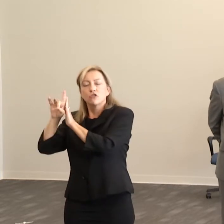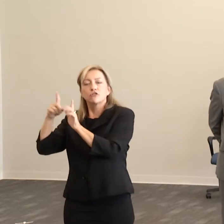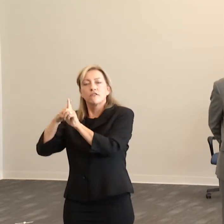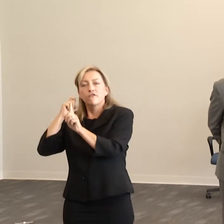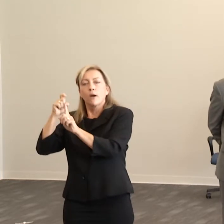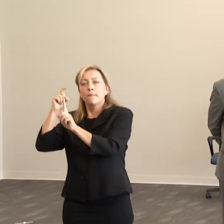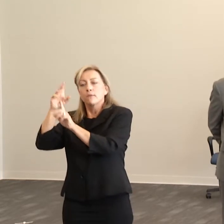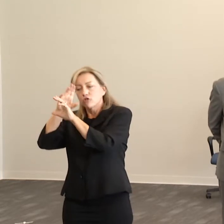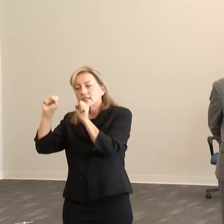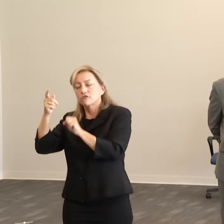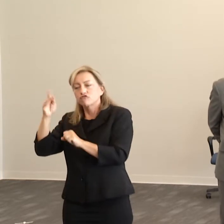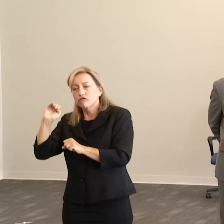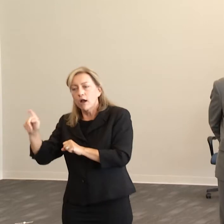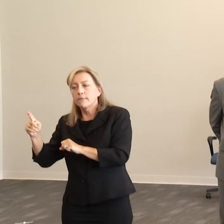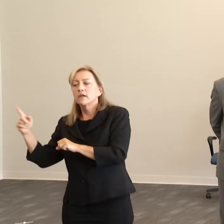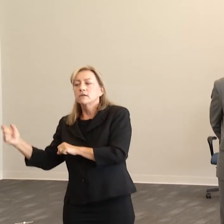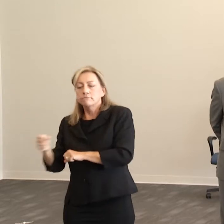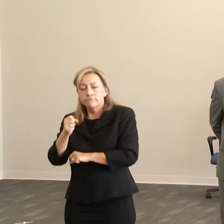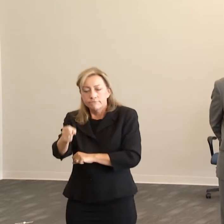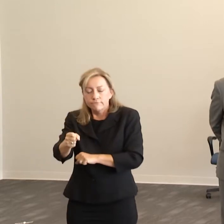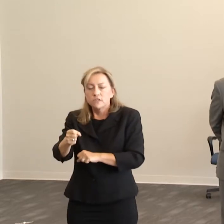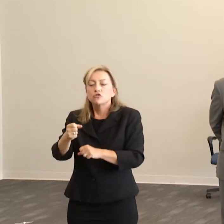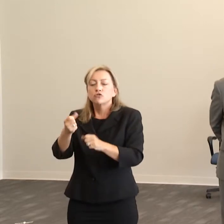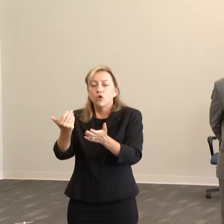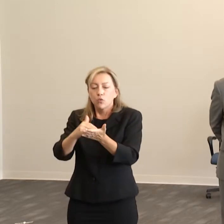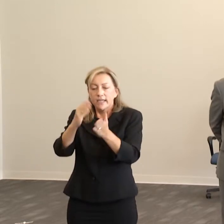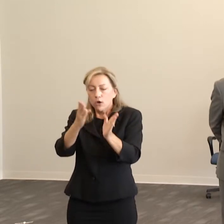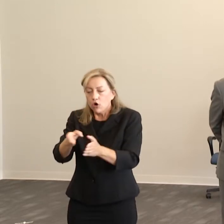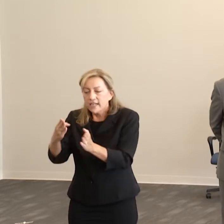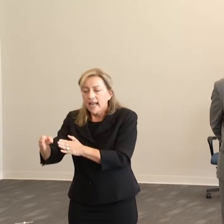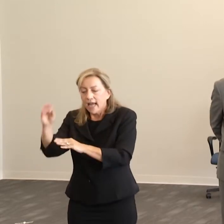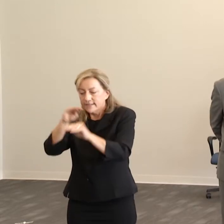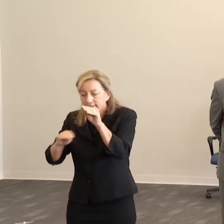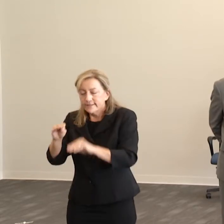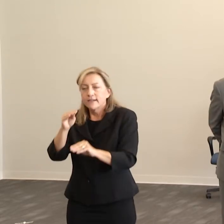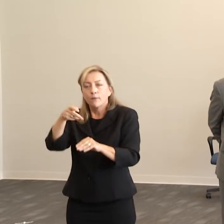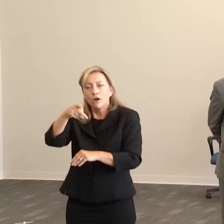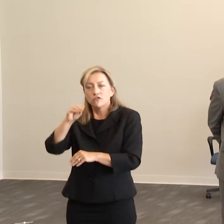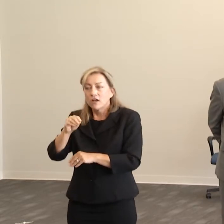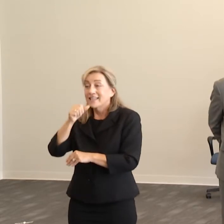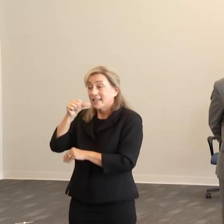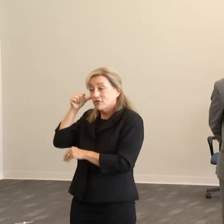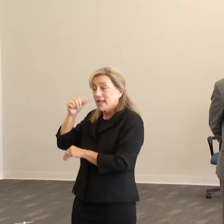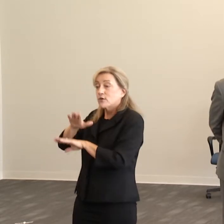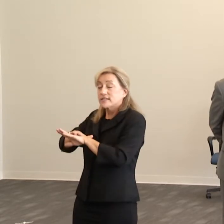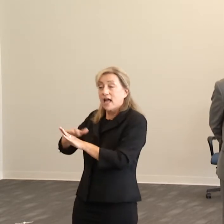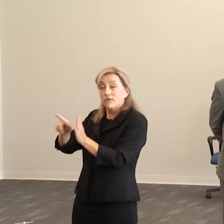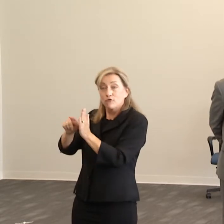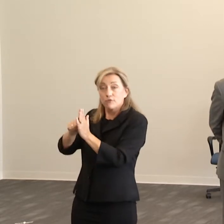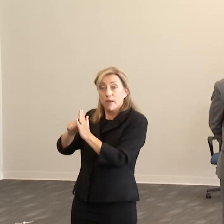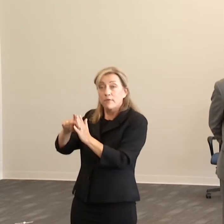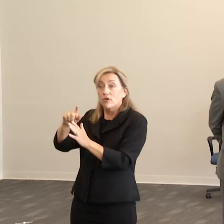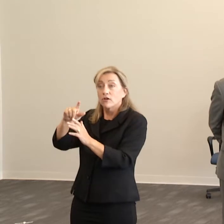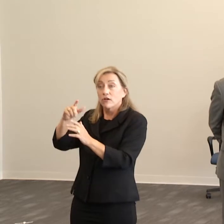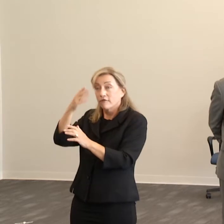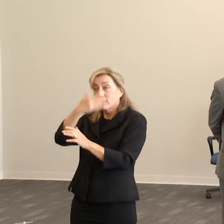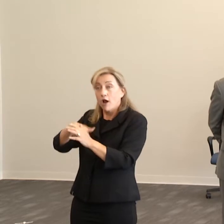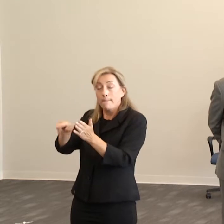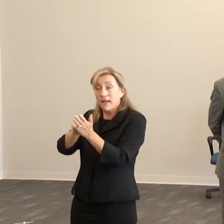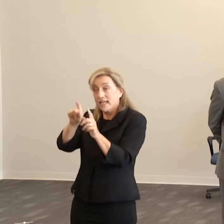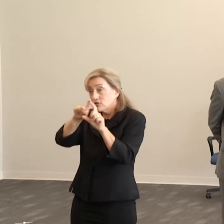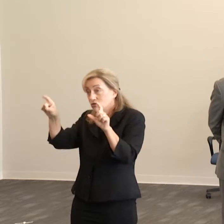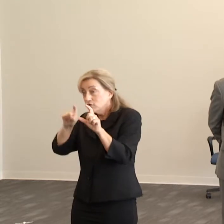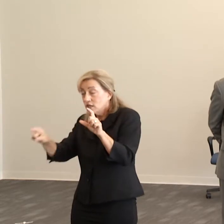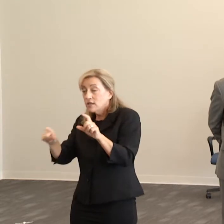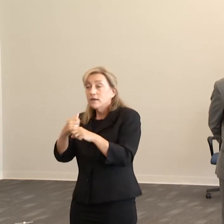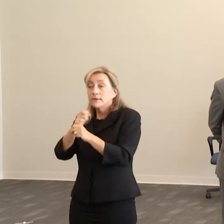reorganization plan at the post office. Yesterday's New York Times had a front page story about Secretary Mnuchin making sure the Postal Board of Governors picked the